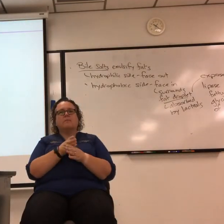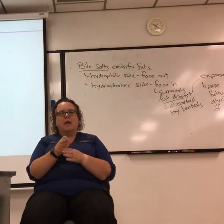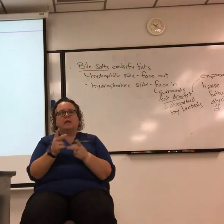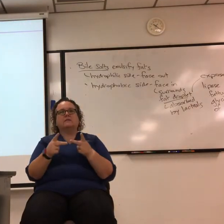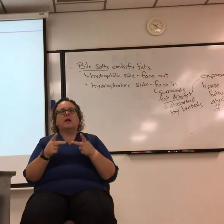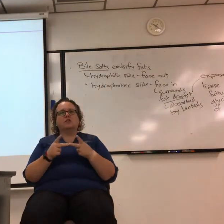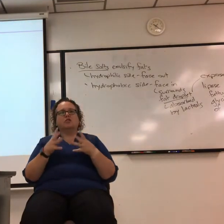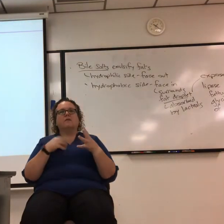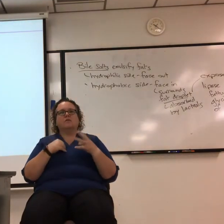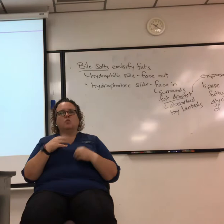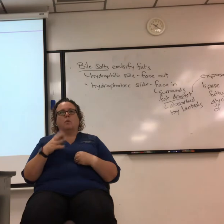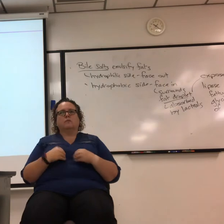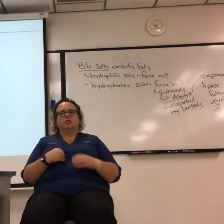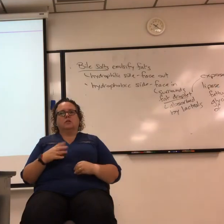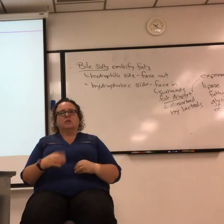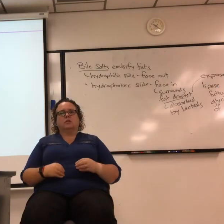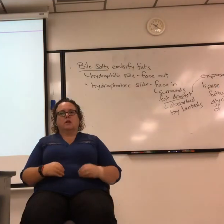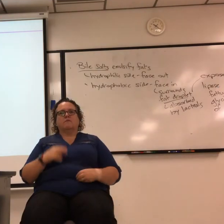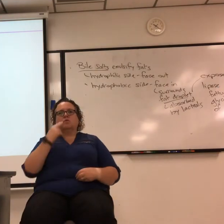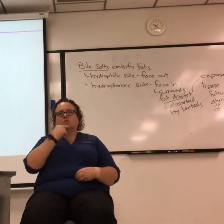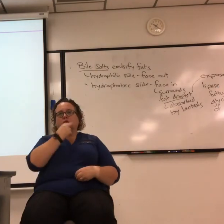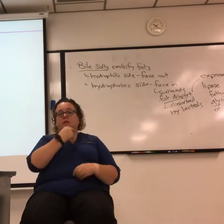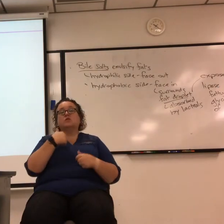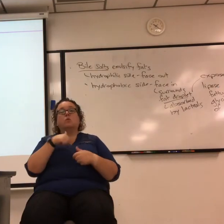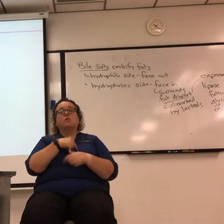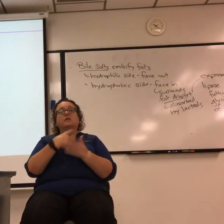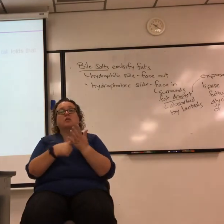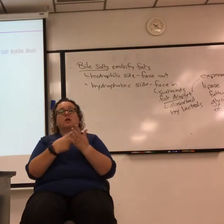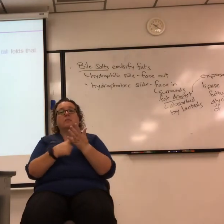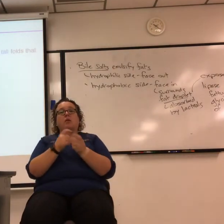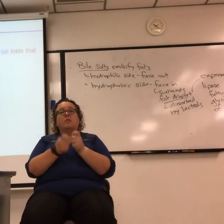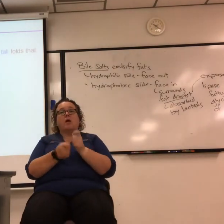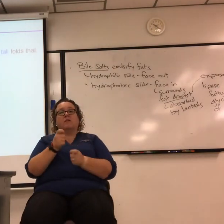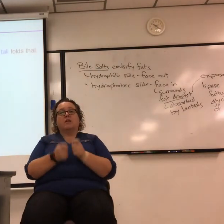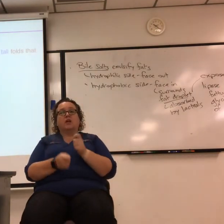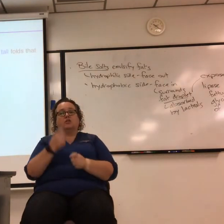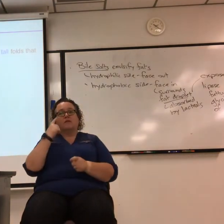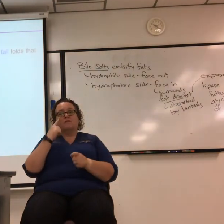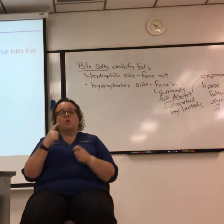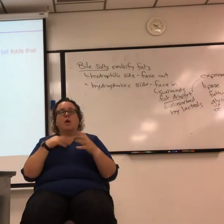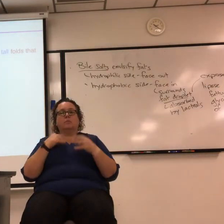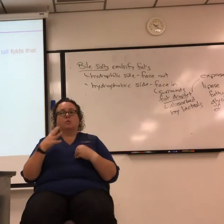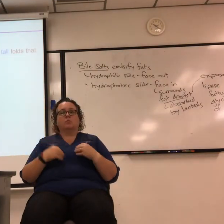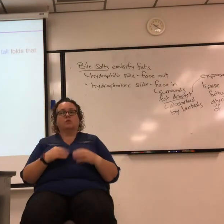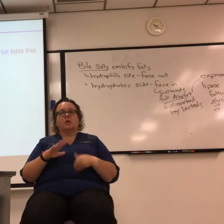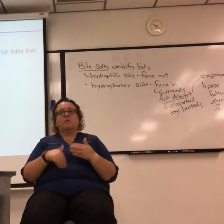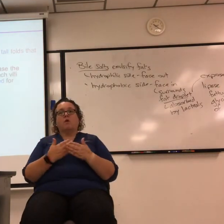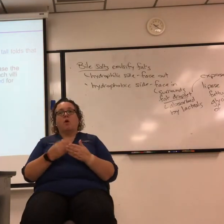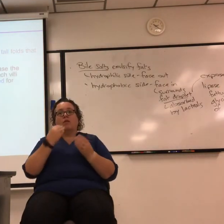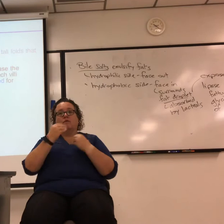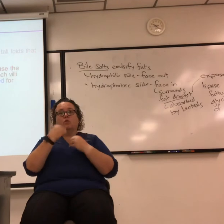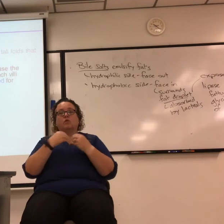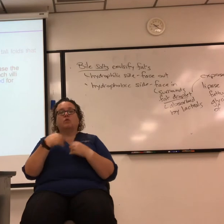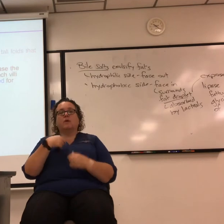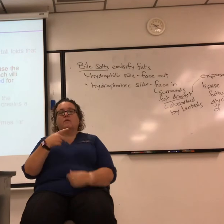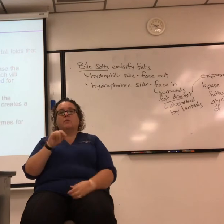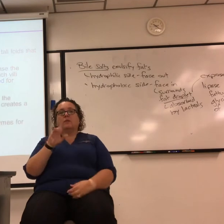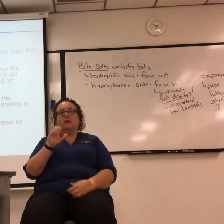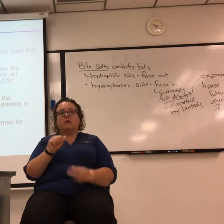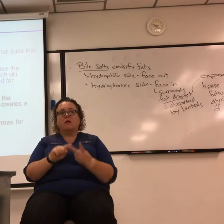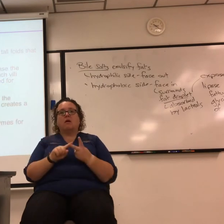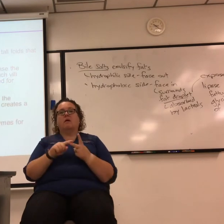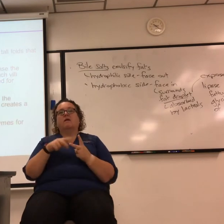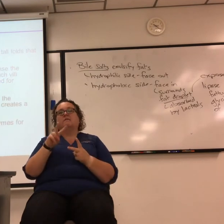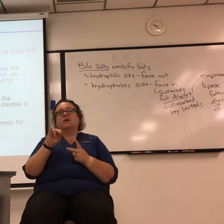of absorption. So we talk about the modifications for absorption of all the food stuff. You got the pleca, the